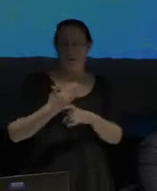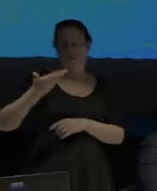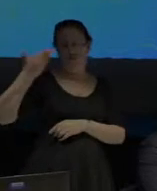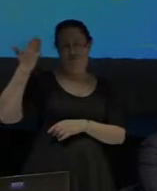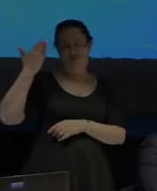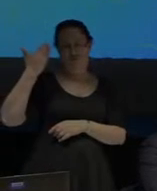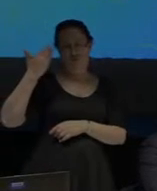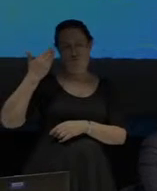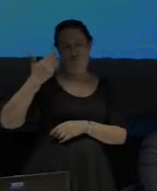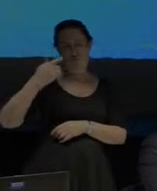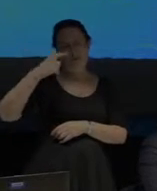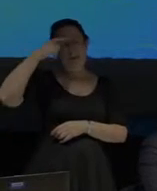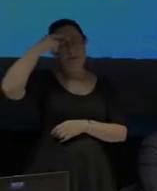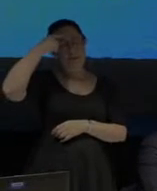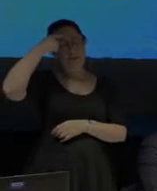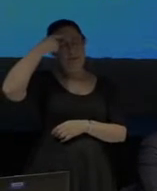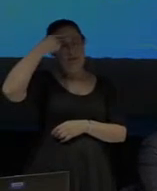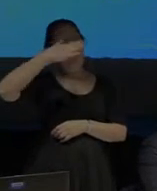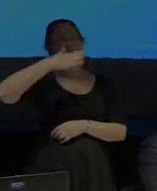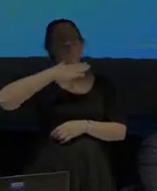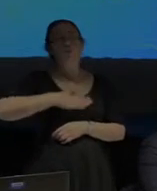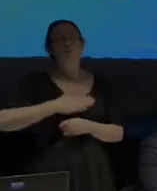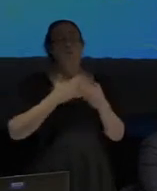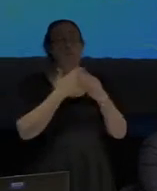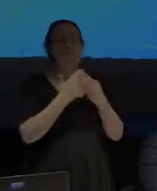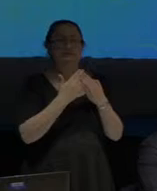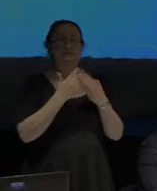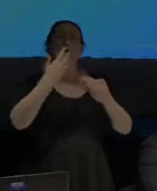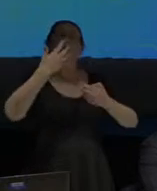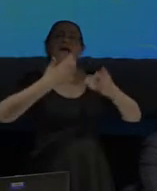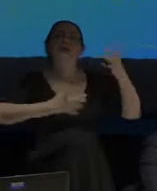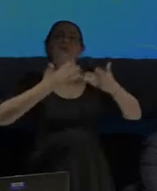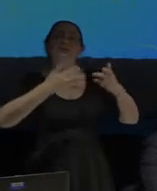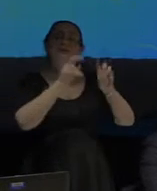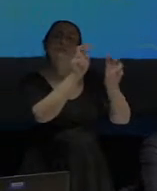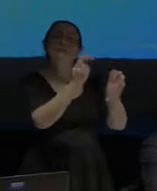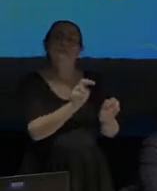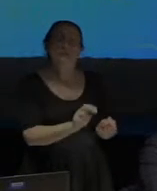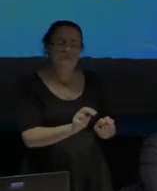I got it into my head that I wanted to study accountancy. And